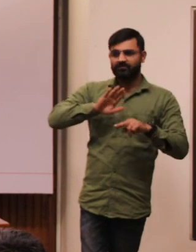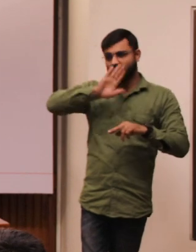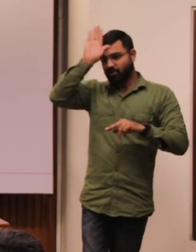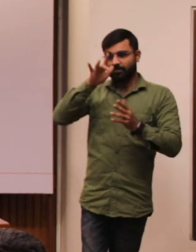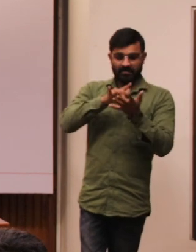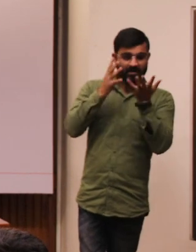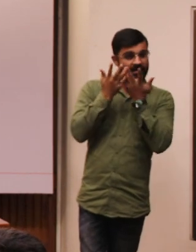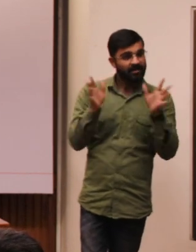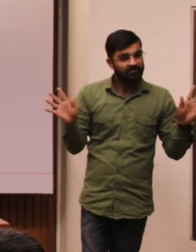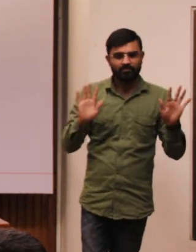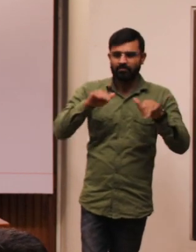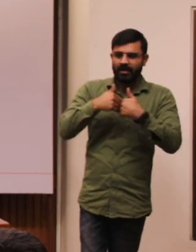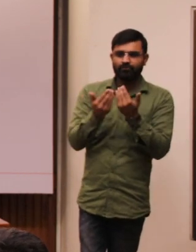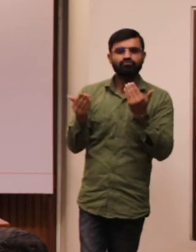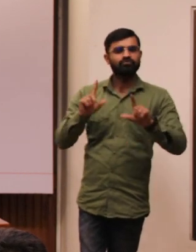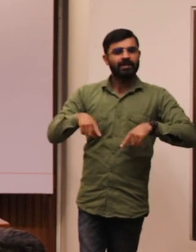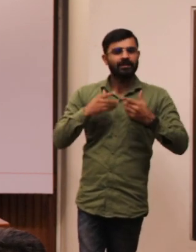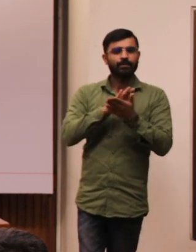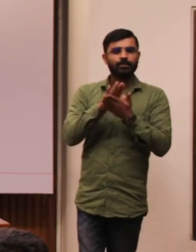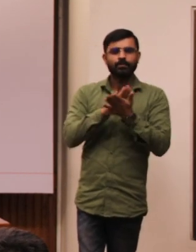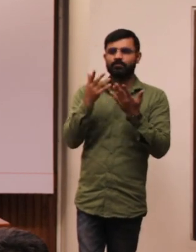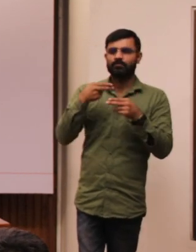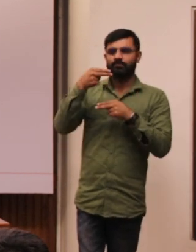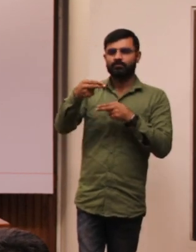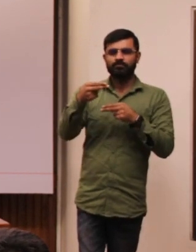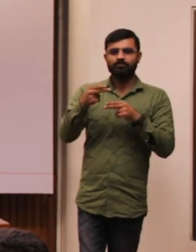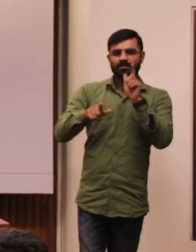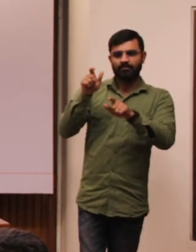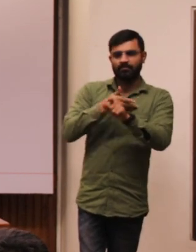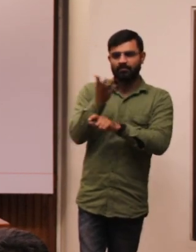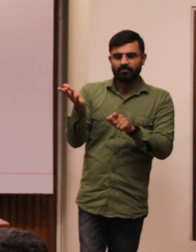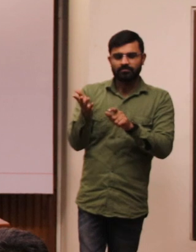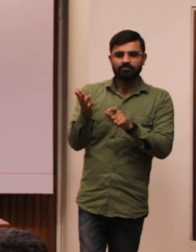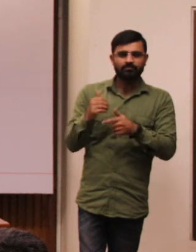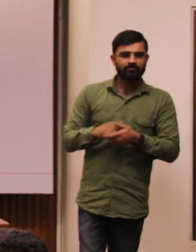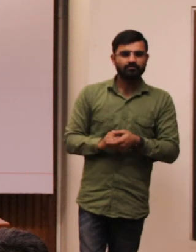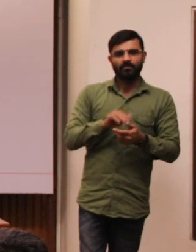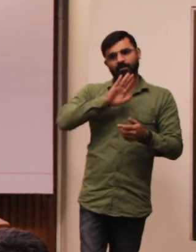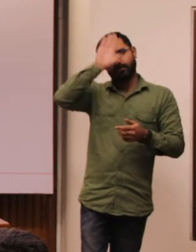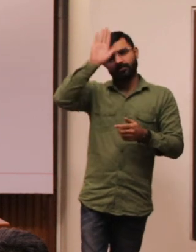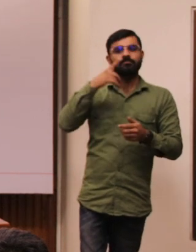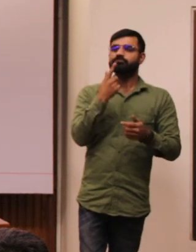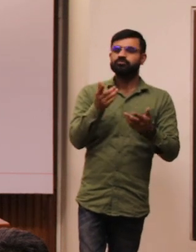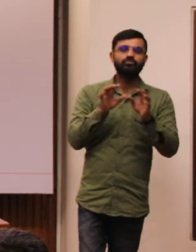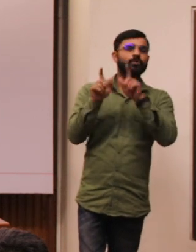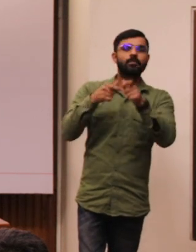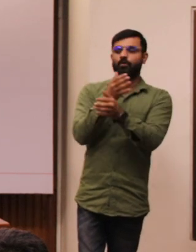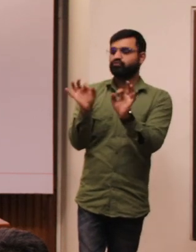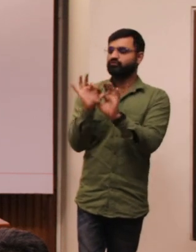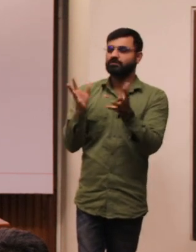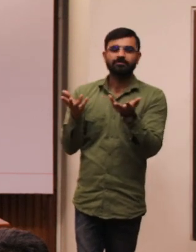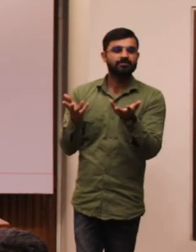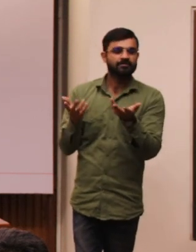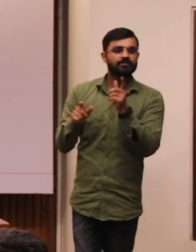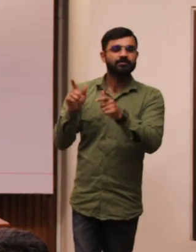be everywhere, how they will survive without, what you call, their citizen, without Praja? Rather, I cannot survive without Praja. So this is